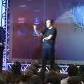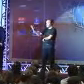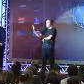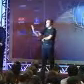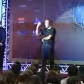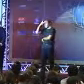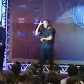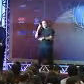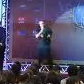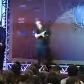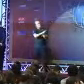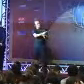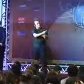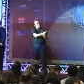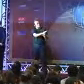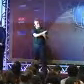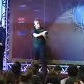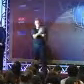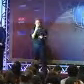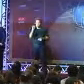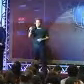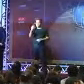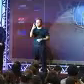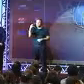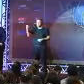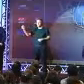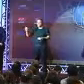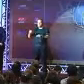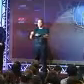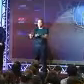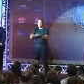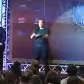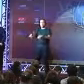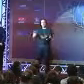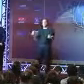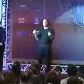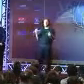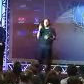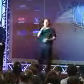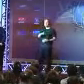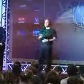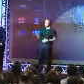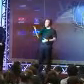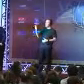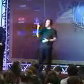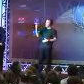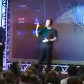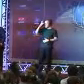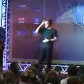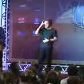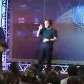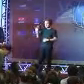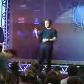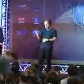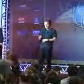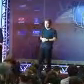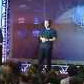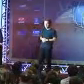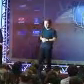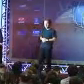A lot of people say, I can't afford for my students to have a computer. But here's an